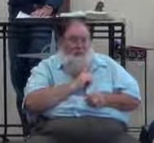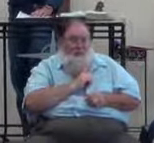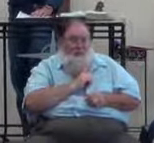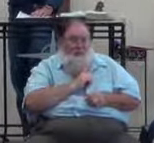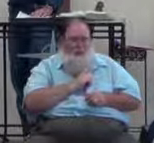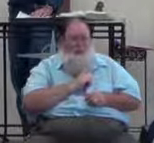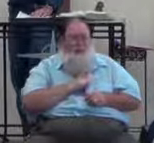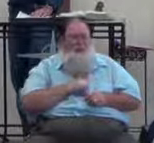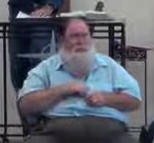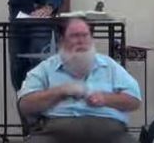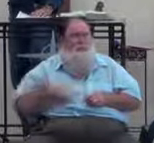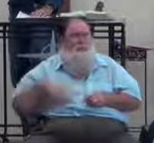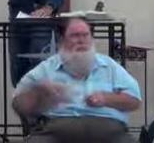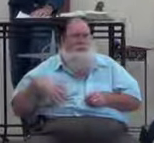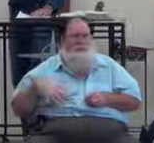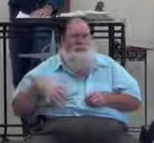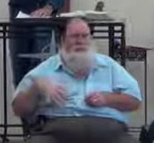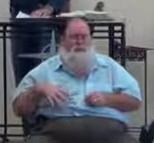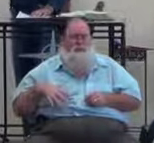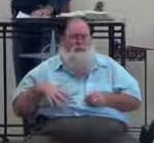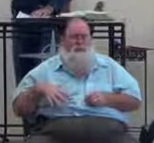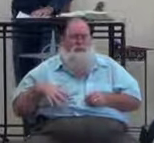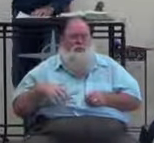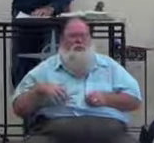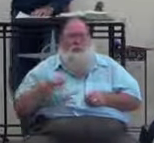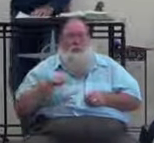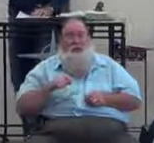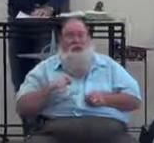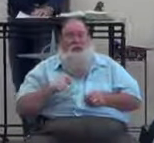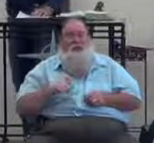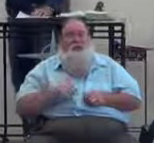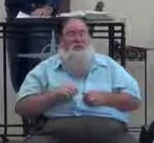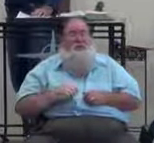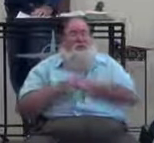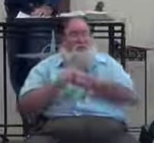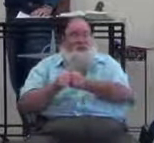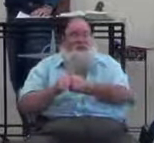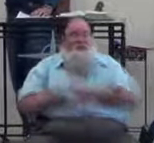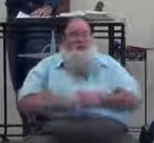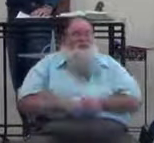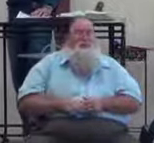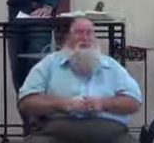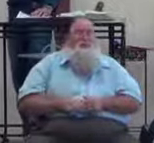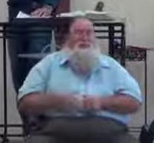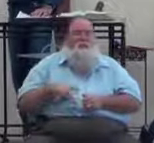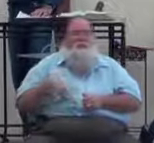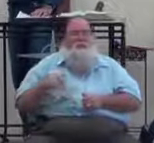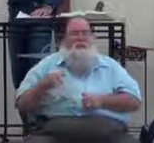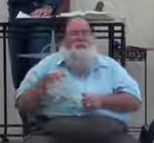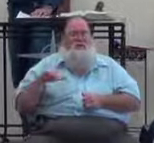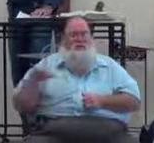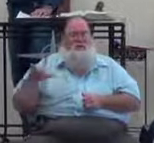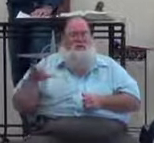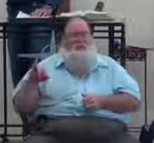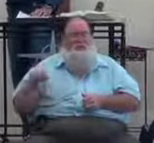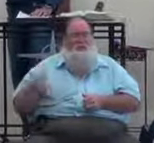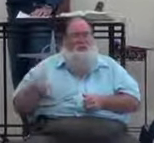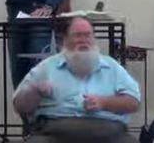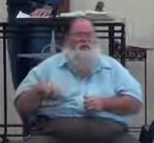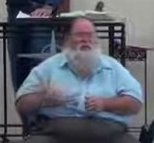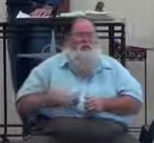oh my gosh. Well, he was actually an apostle. Philip's a deacon we're going to talk about. It scares